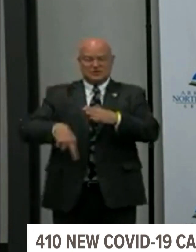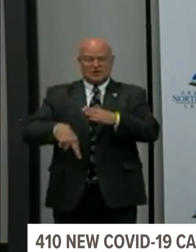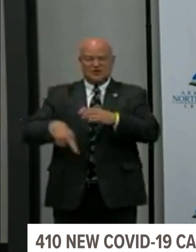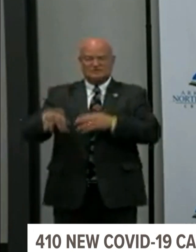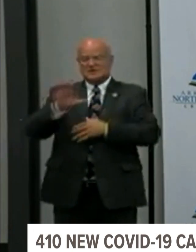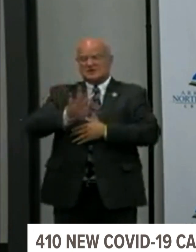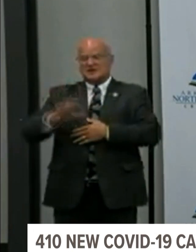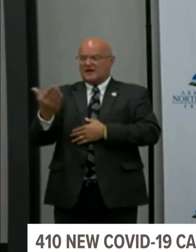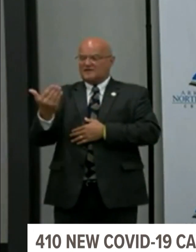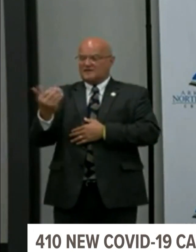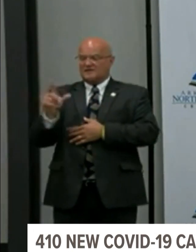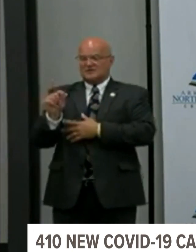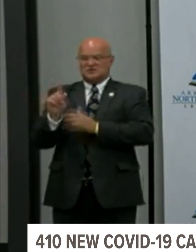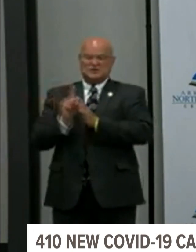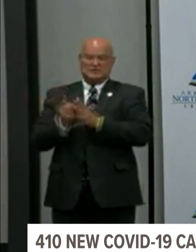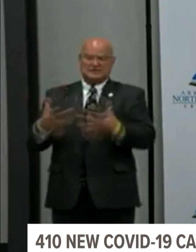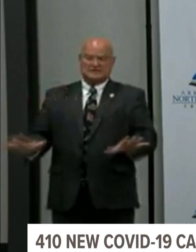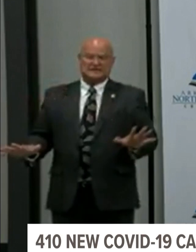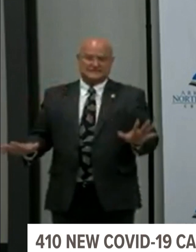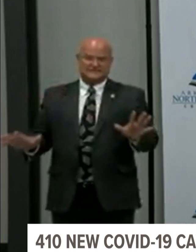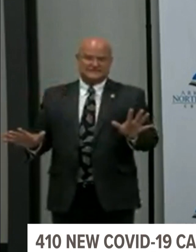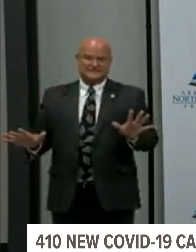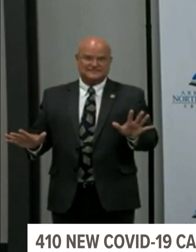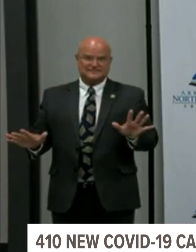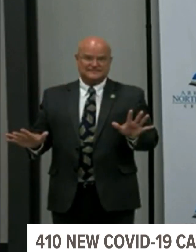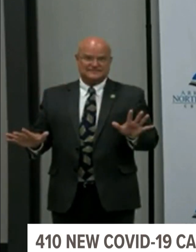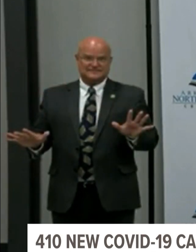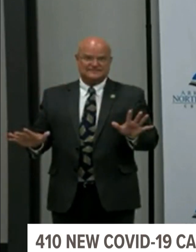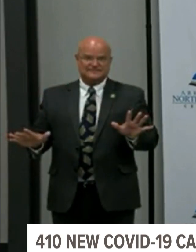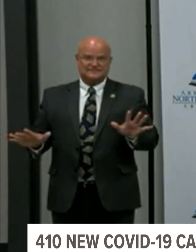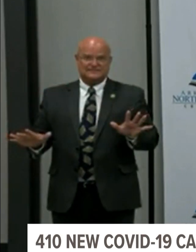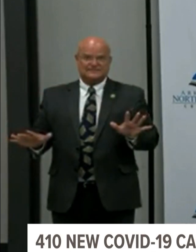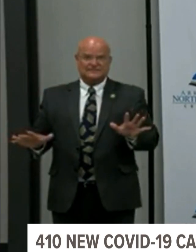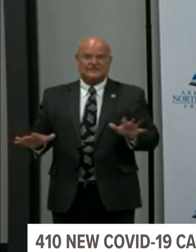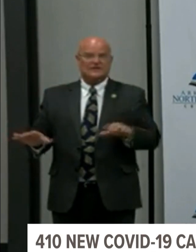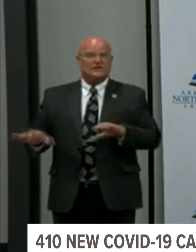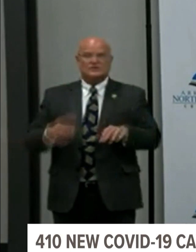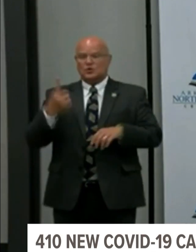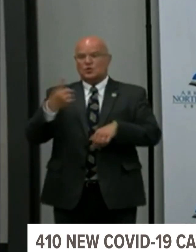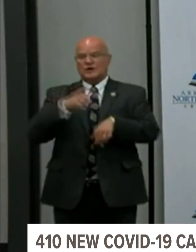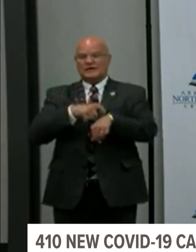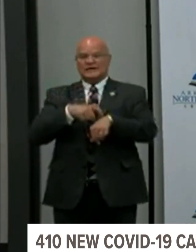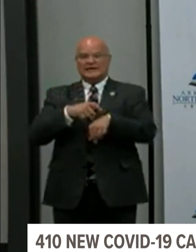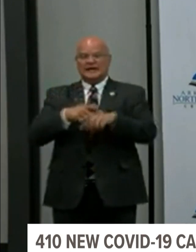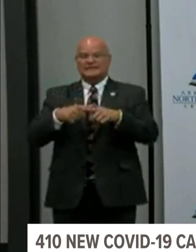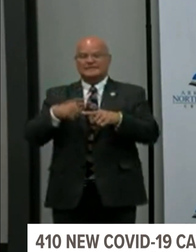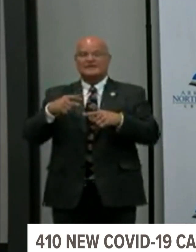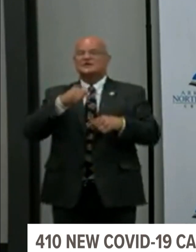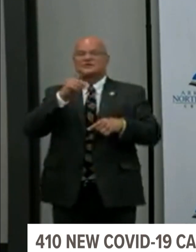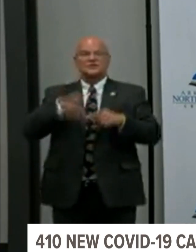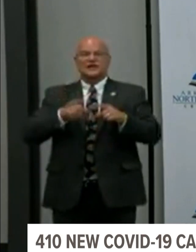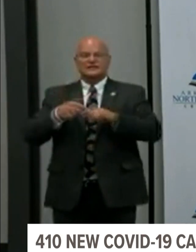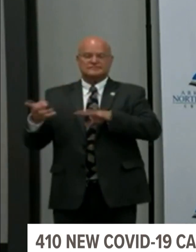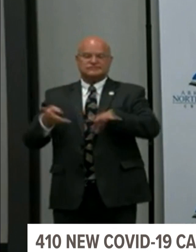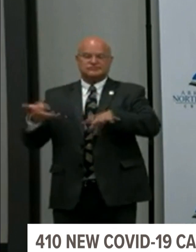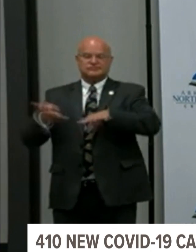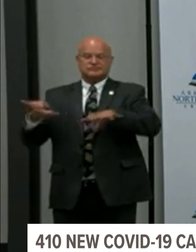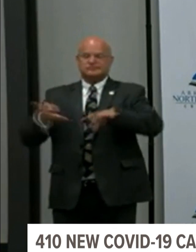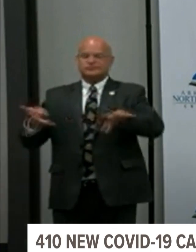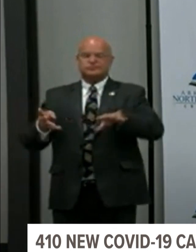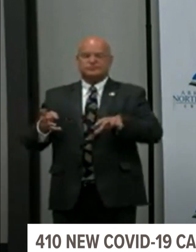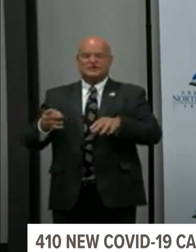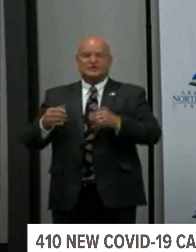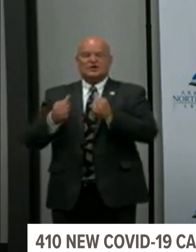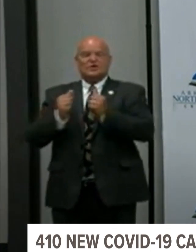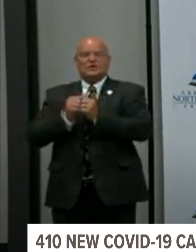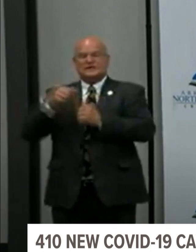in about 15 or 20 minutes. The downside, you can only do one at a time. You can't do hundreds at a time like